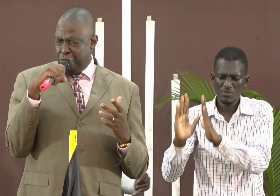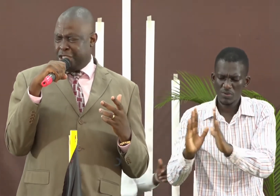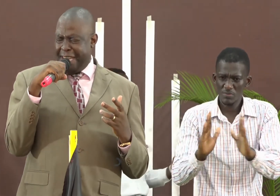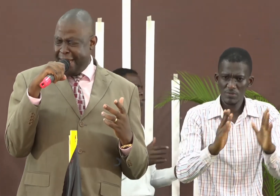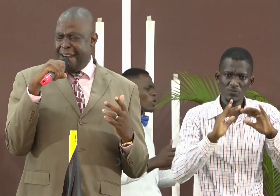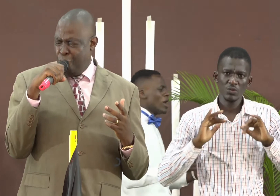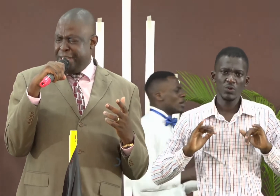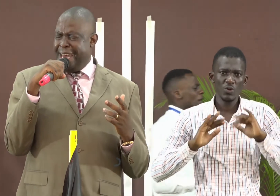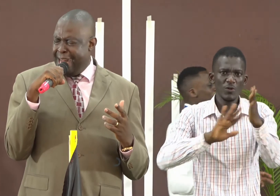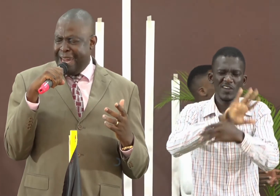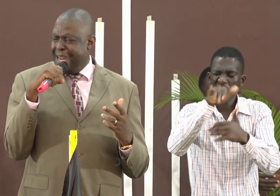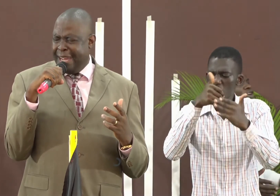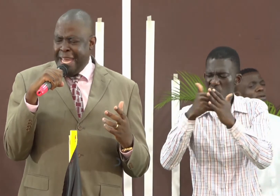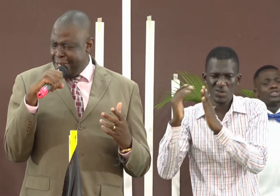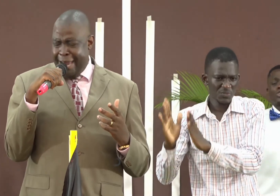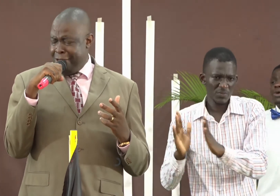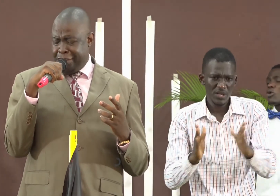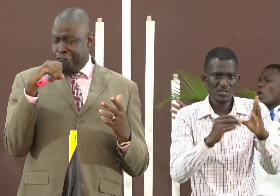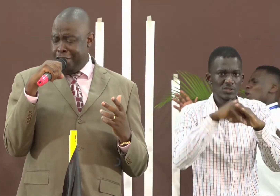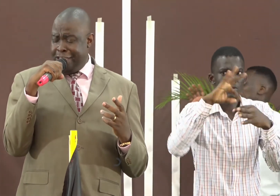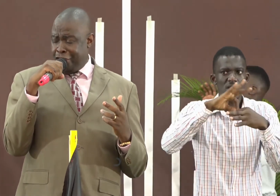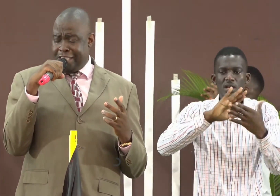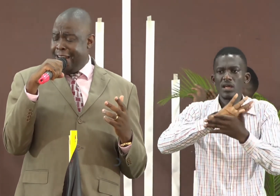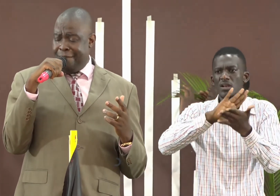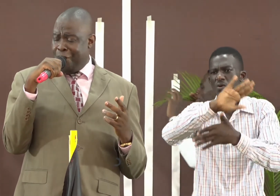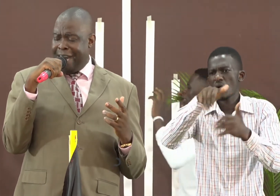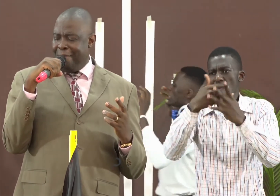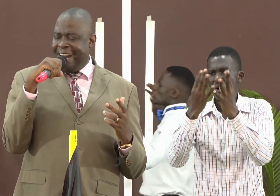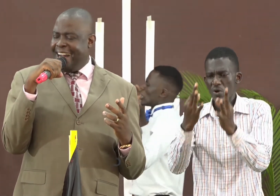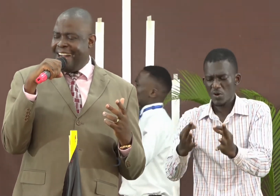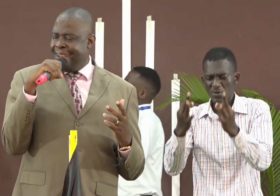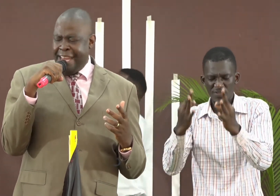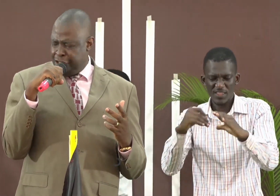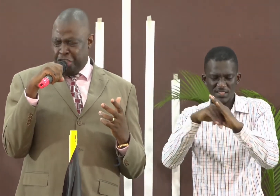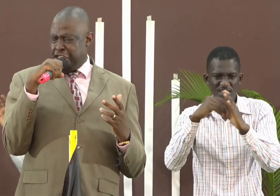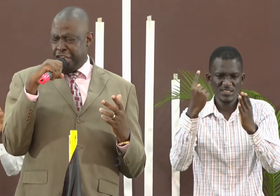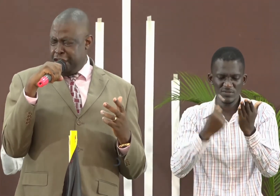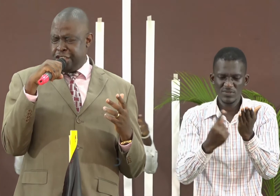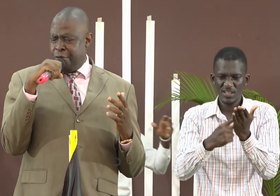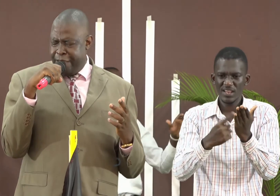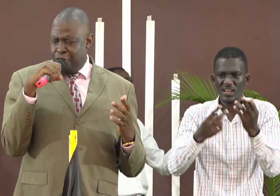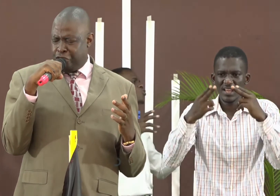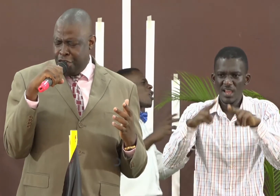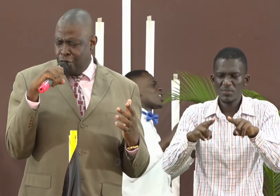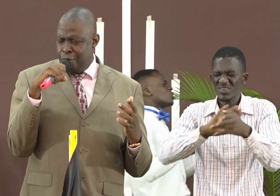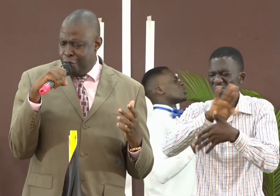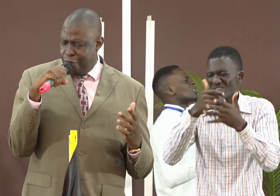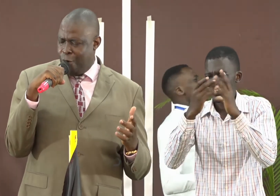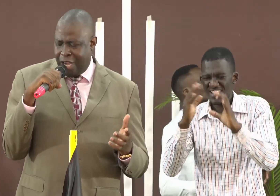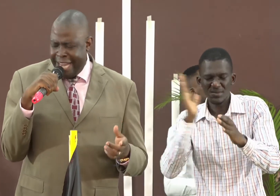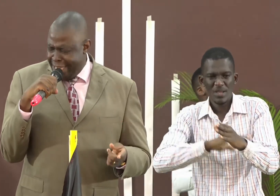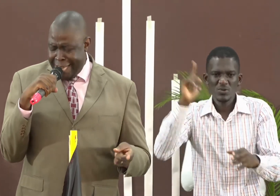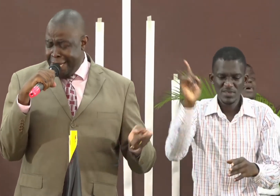no kotege kaguna, nabule chone chetare mokama, chesekere zewe monsi